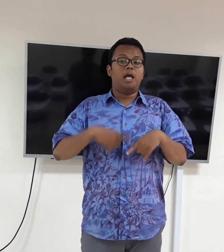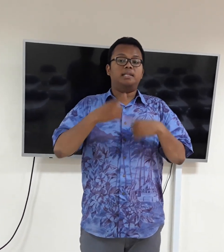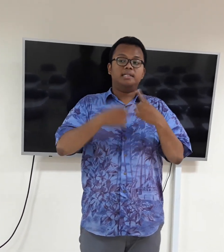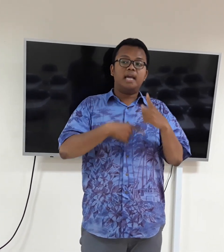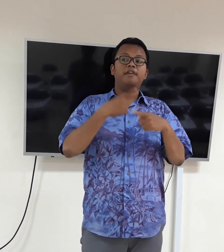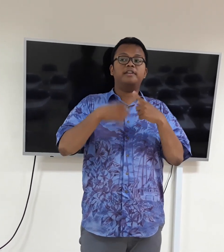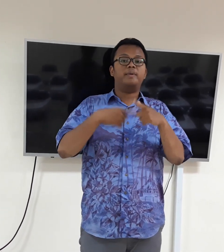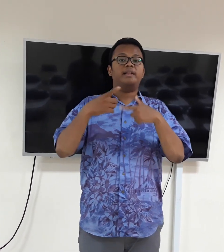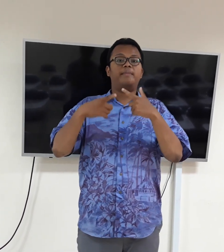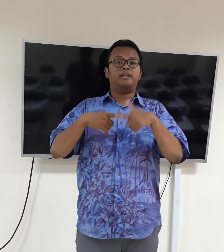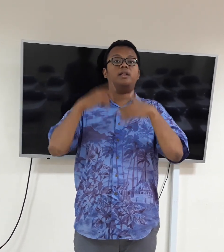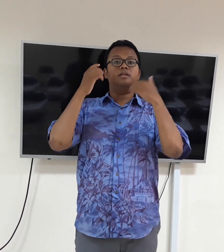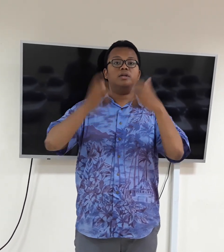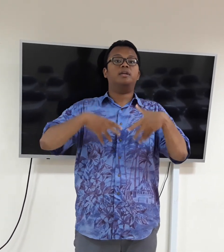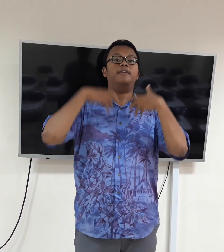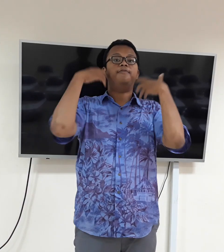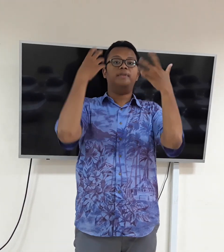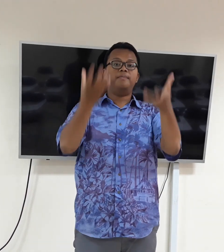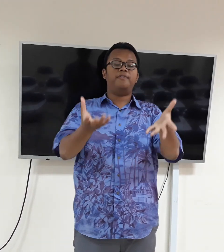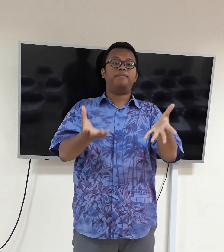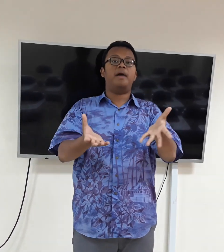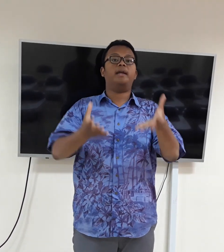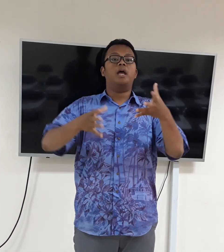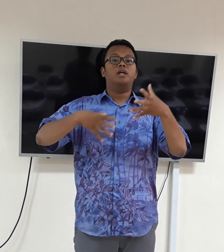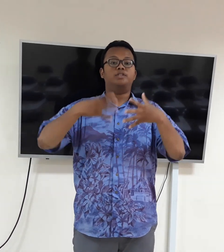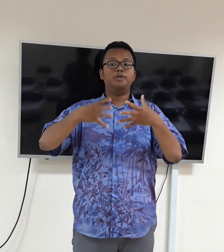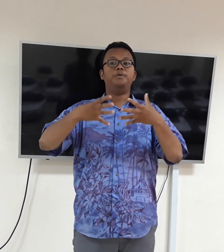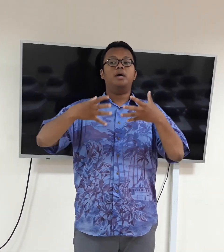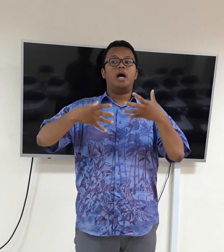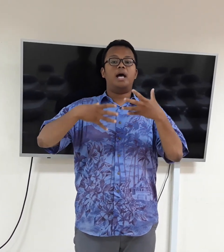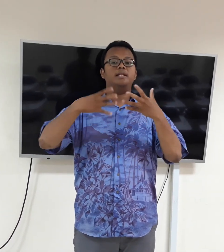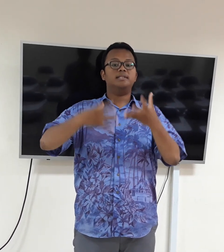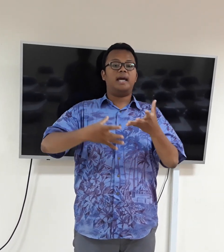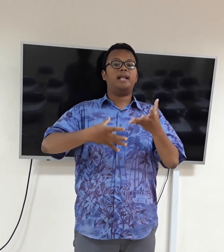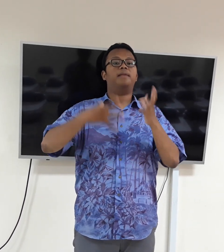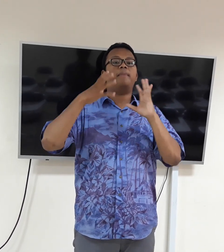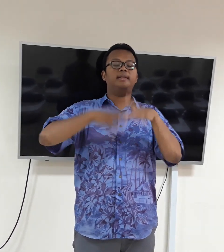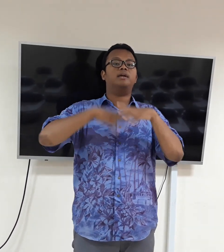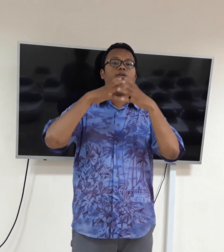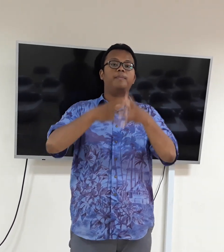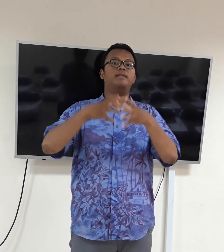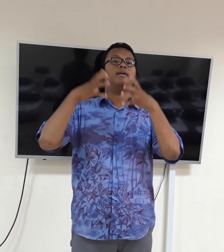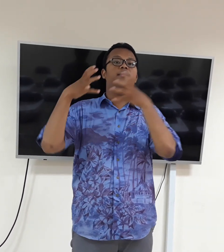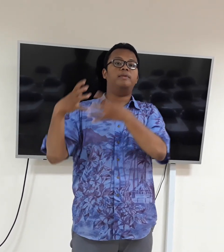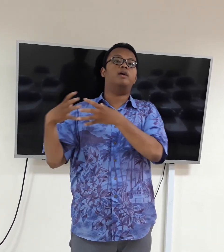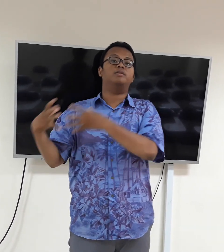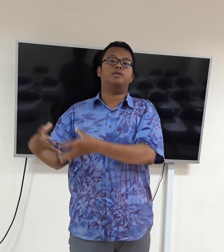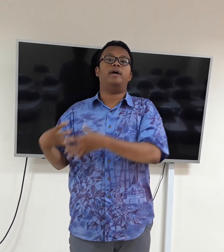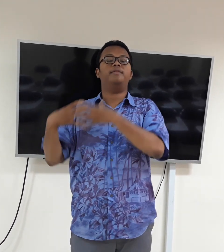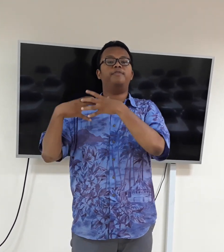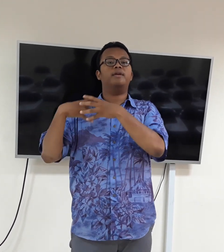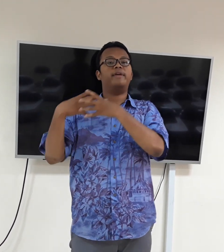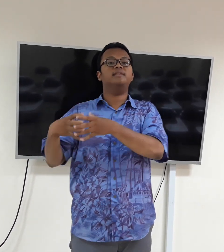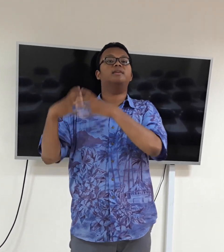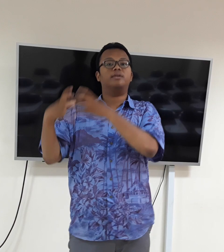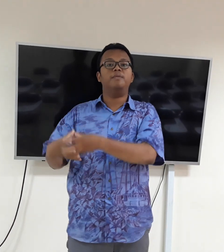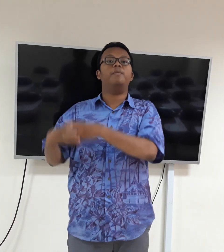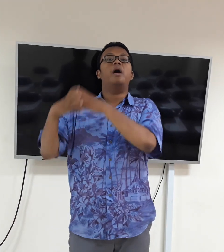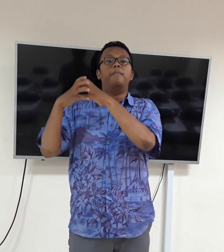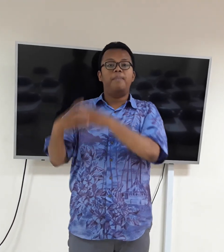this kind of experimental method also give them feedback to understand and make the group and randomly also, and we arrange the group